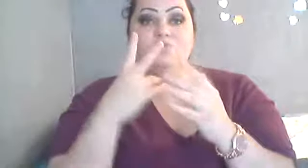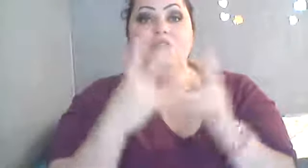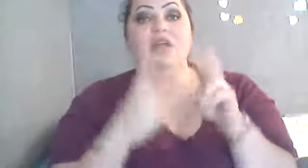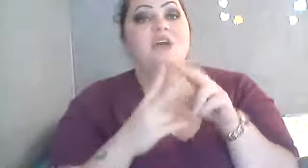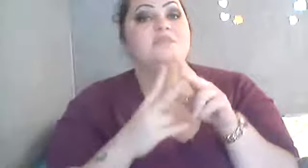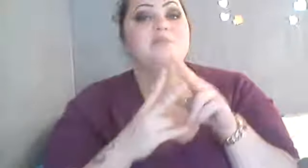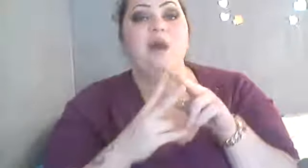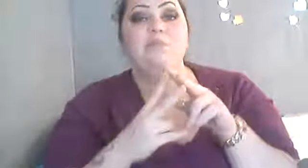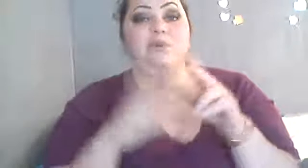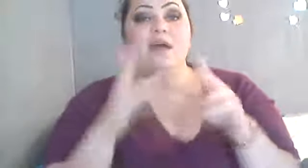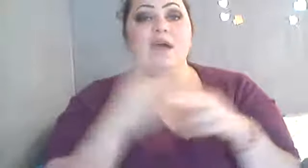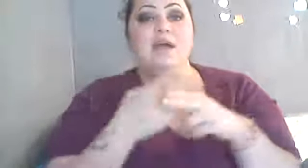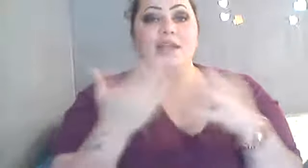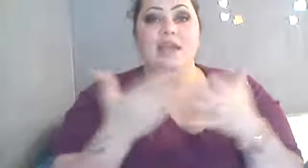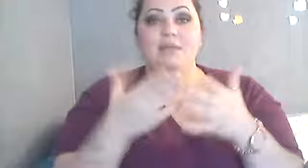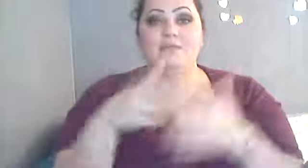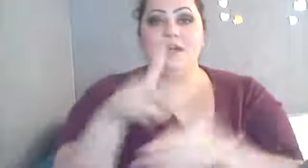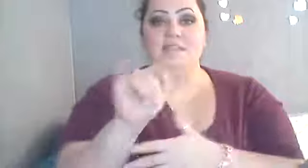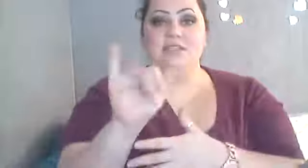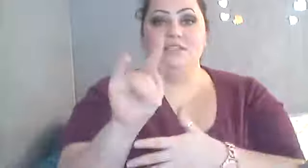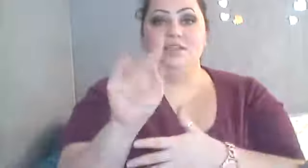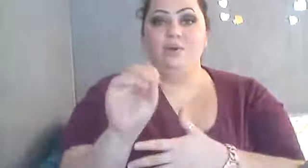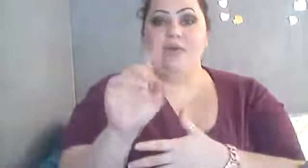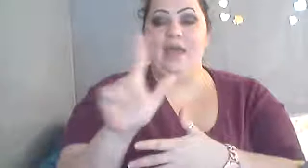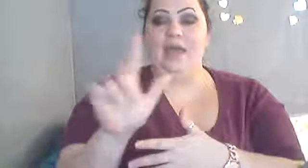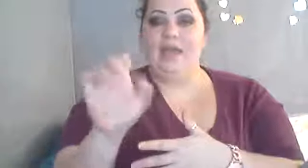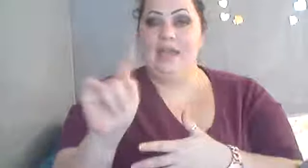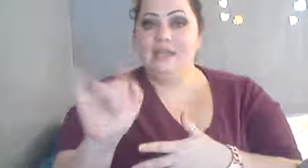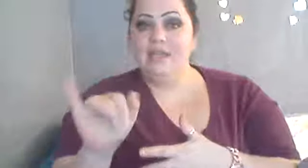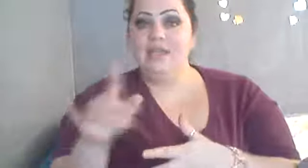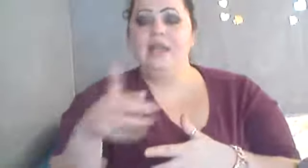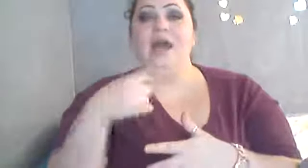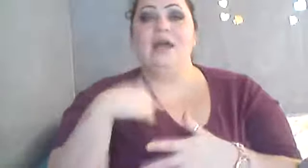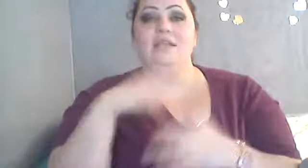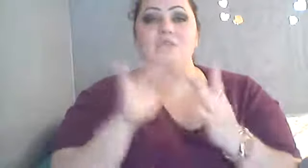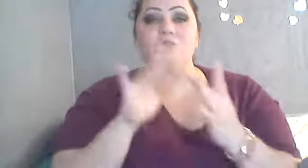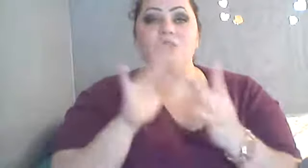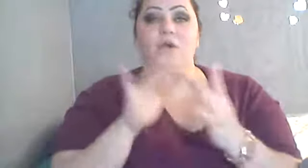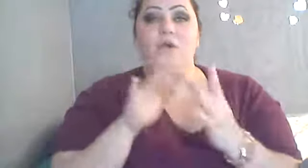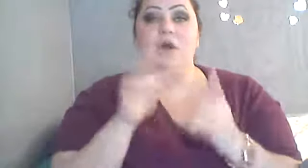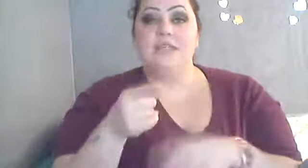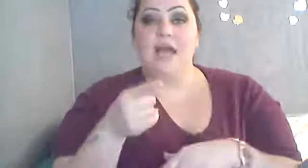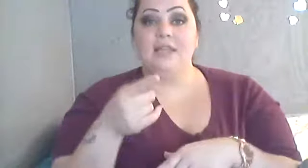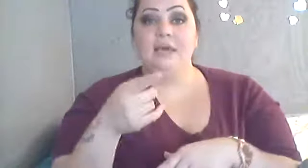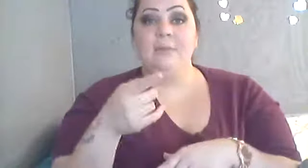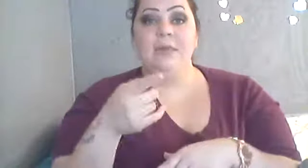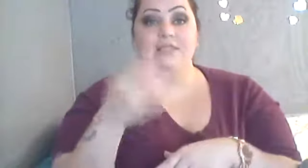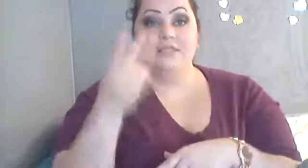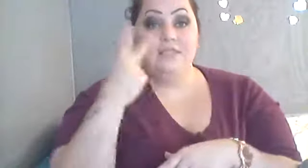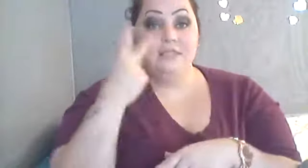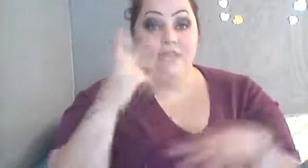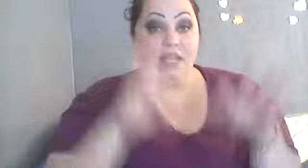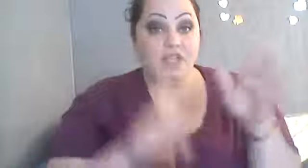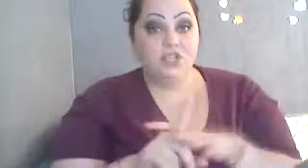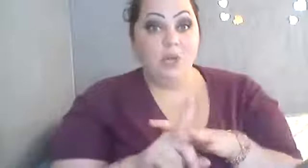really awesome couple named Tito and Letty. I need to reach out and contact them and see if they can show